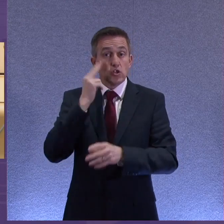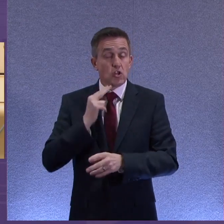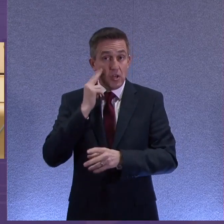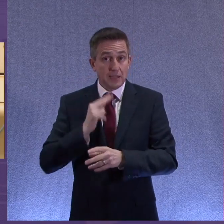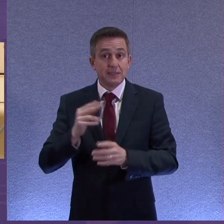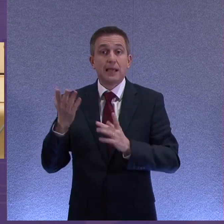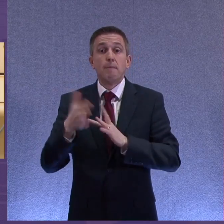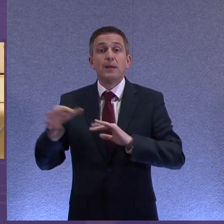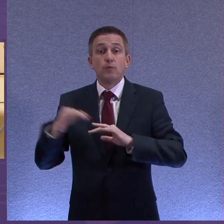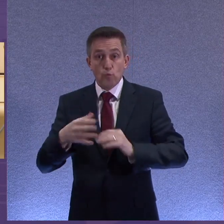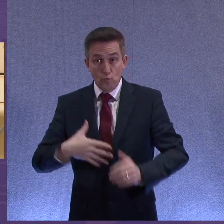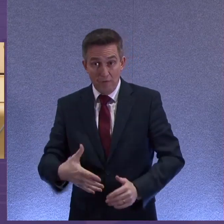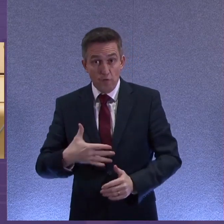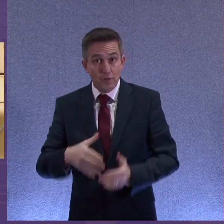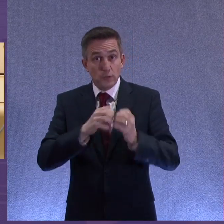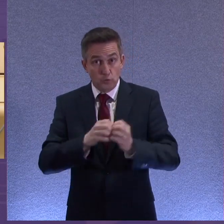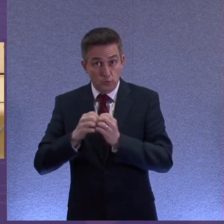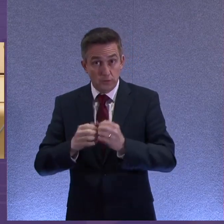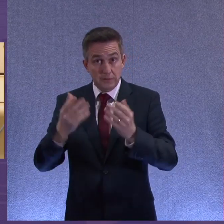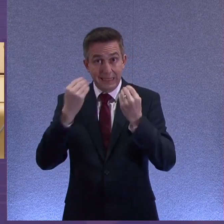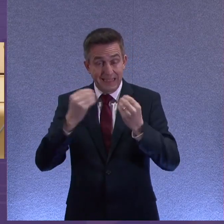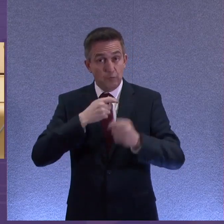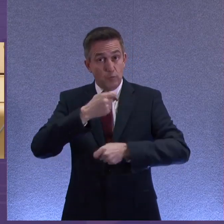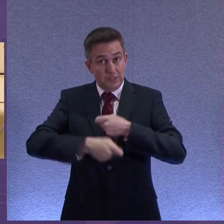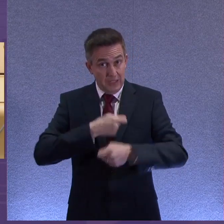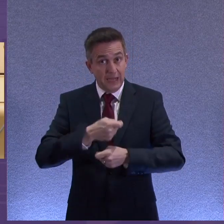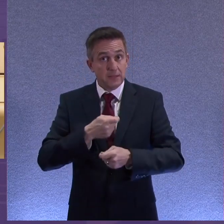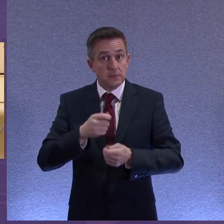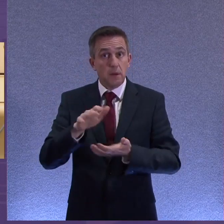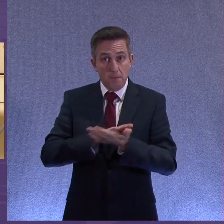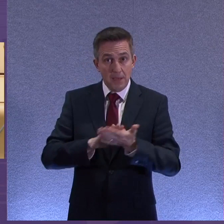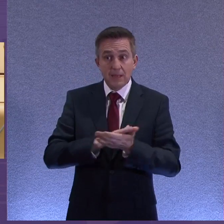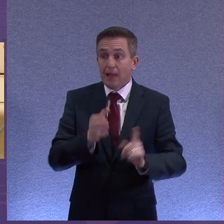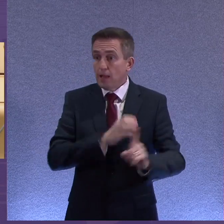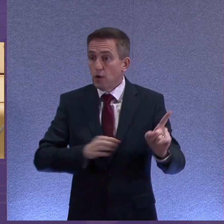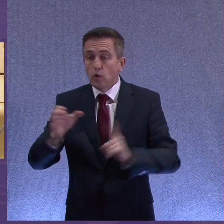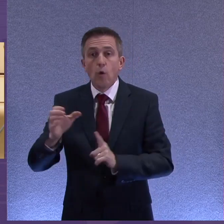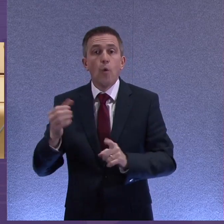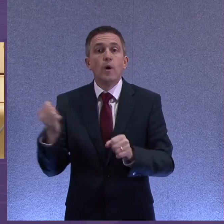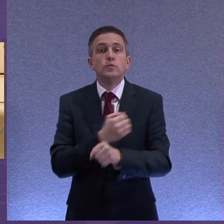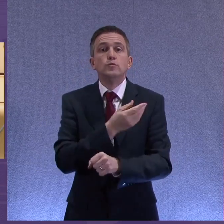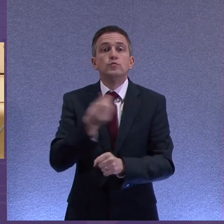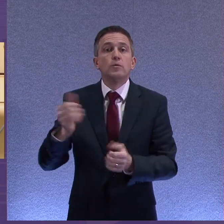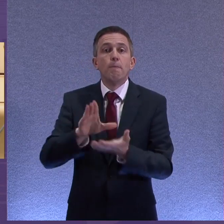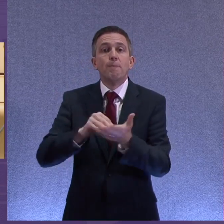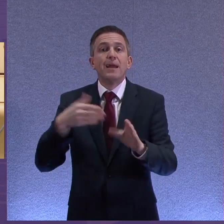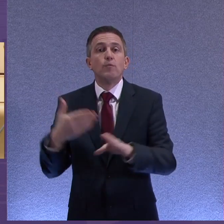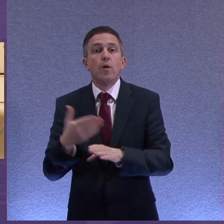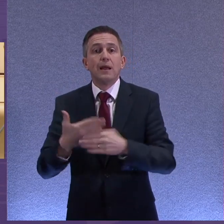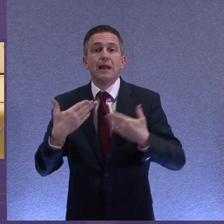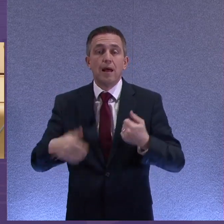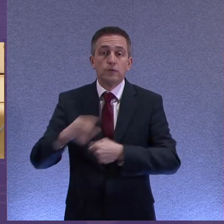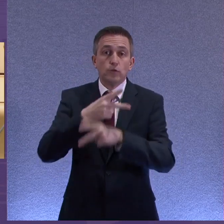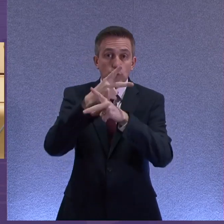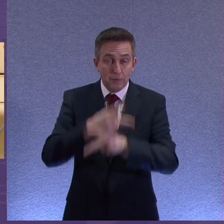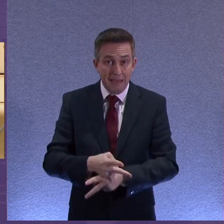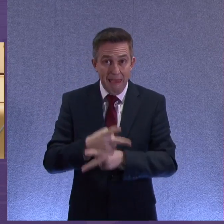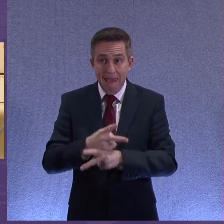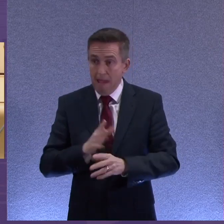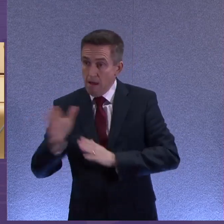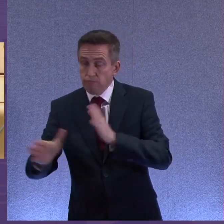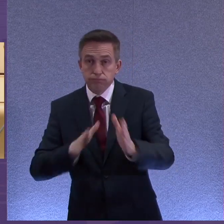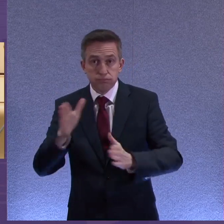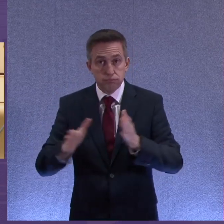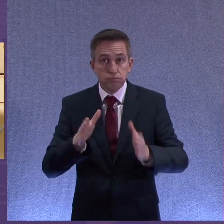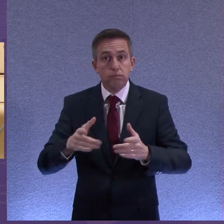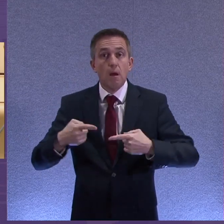will also have their education changed so that they can undertake paid work in health and social care settings throughout Scotland whilst continuing